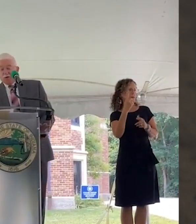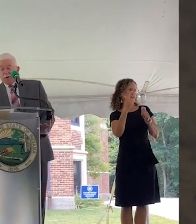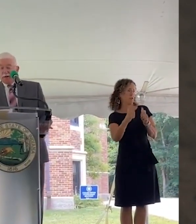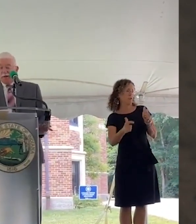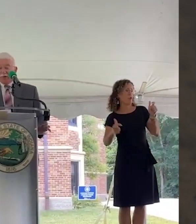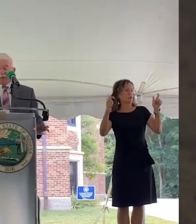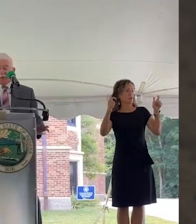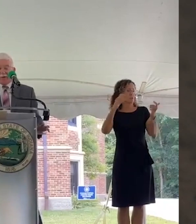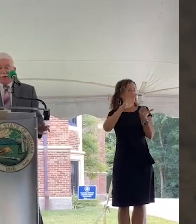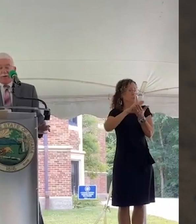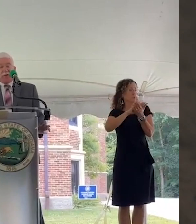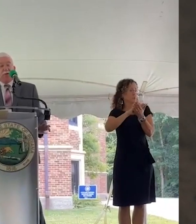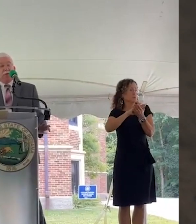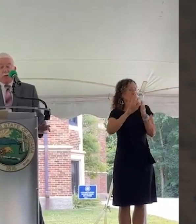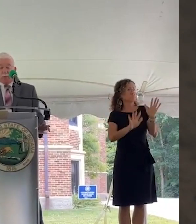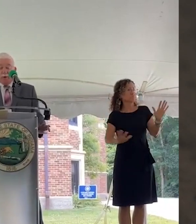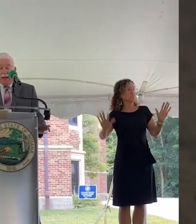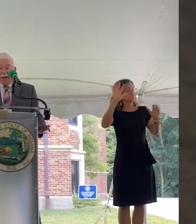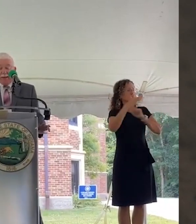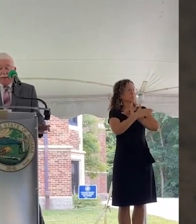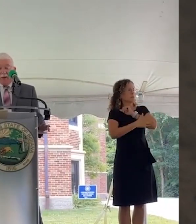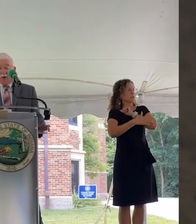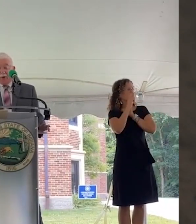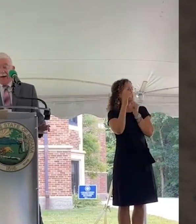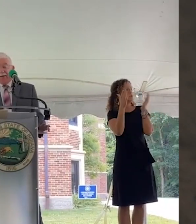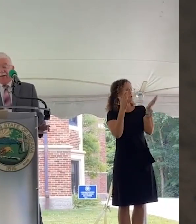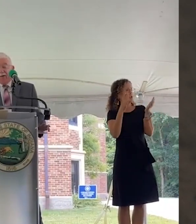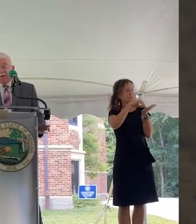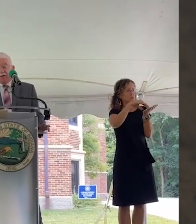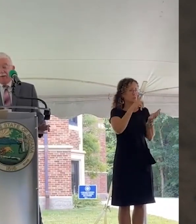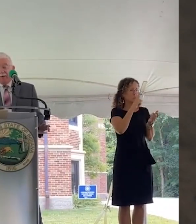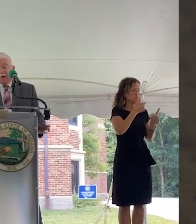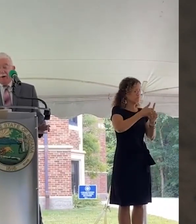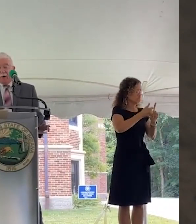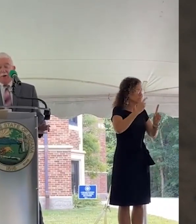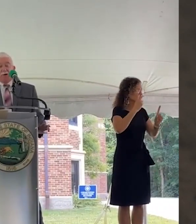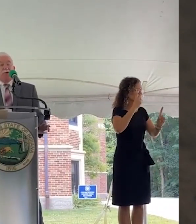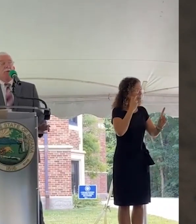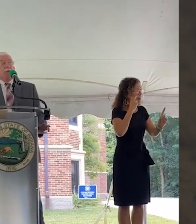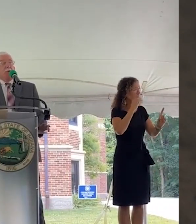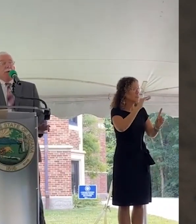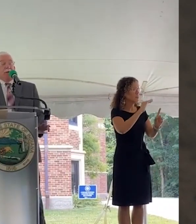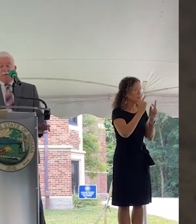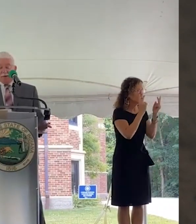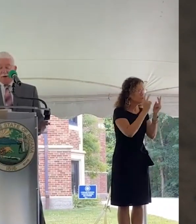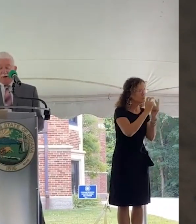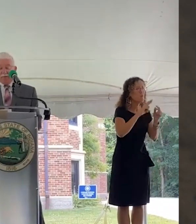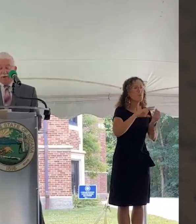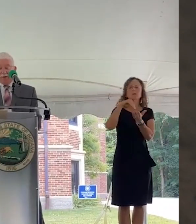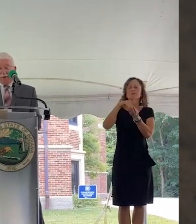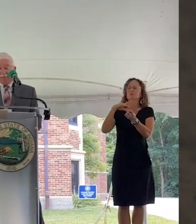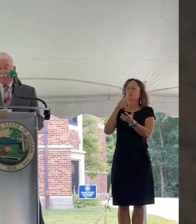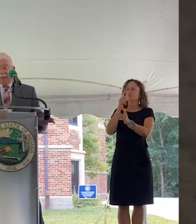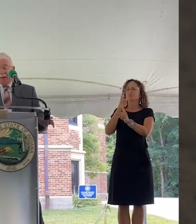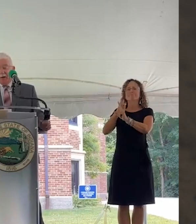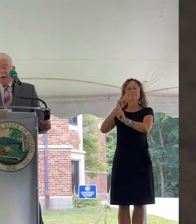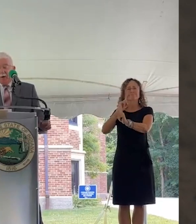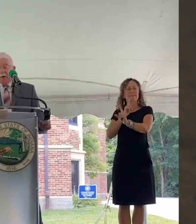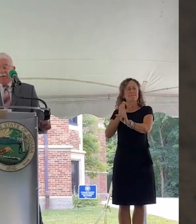largest schools in the country serving students who are blind or have low vision, or students who are deaf and hard of